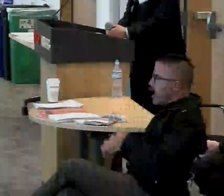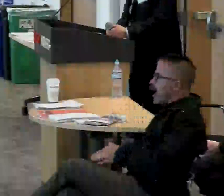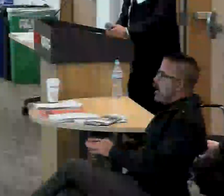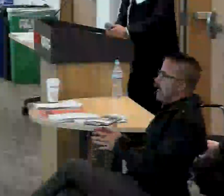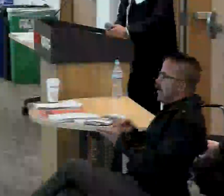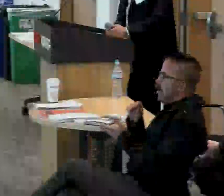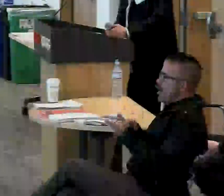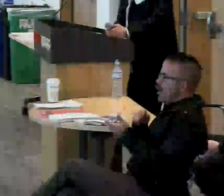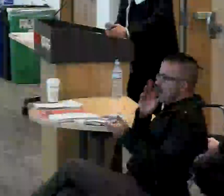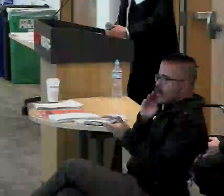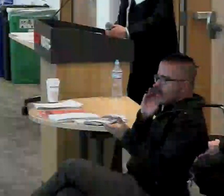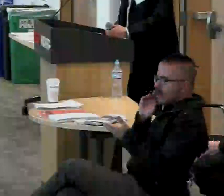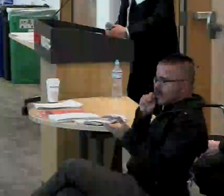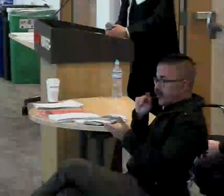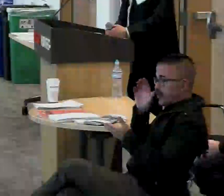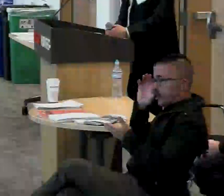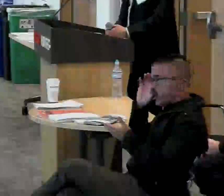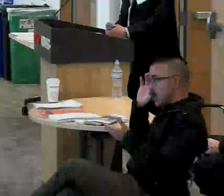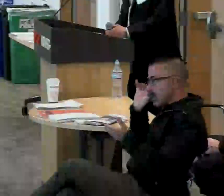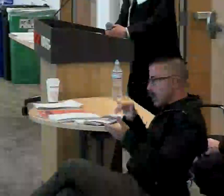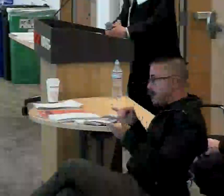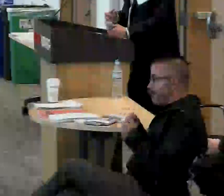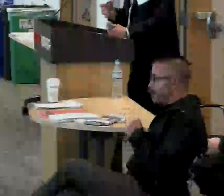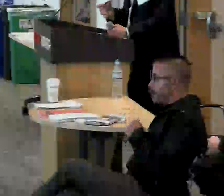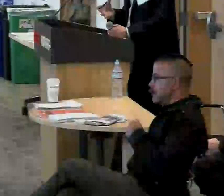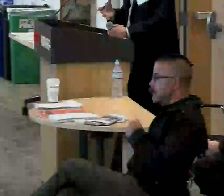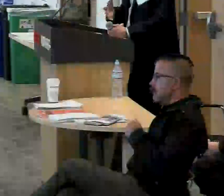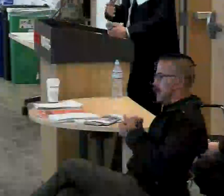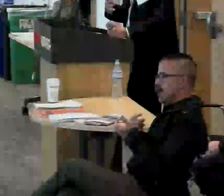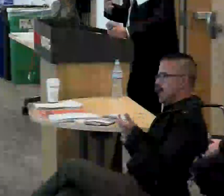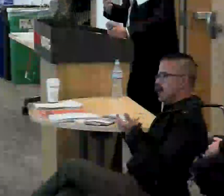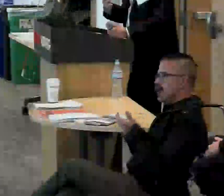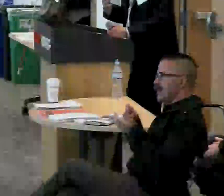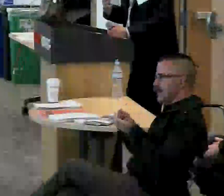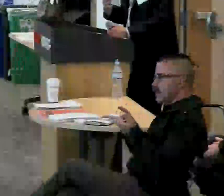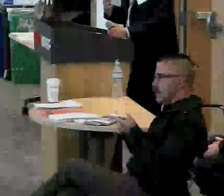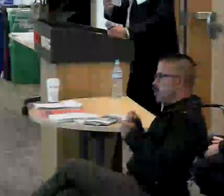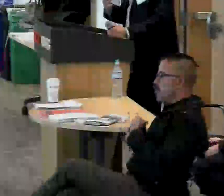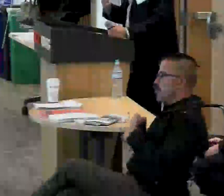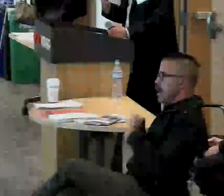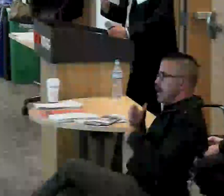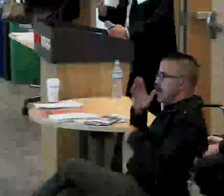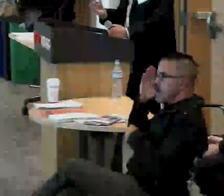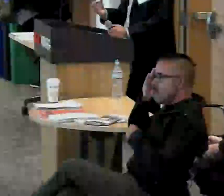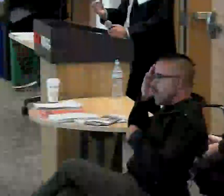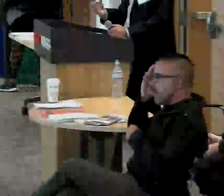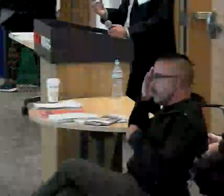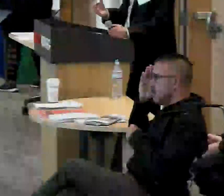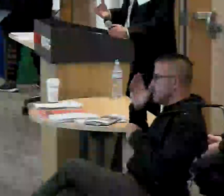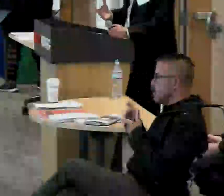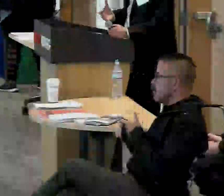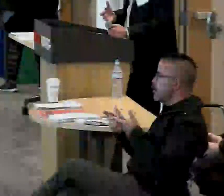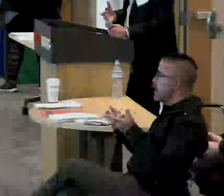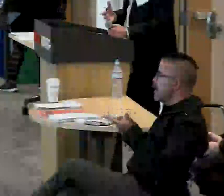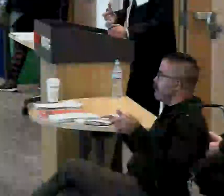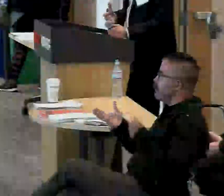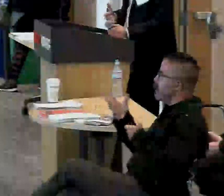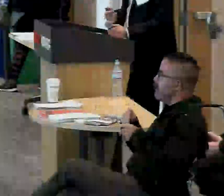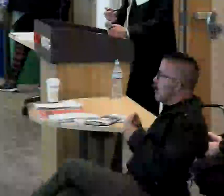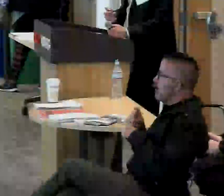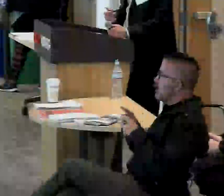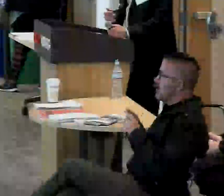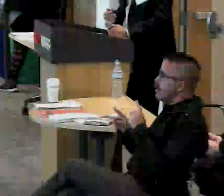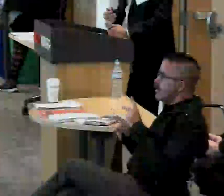here. Talking a lot about the need to create awareness and continue, I think, to engage different partners to really talk about the